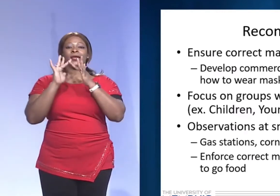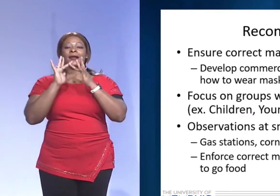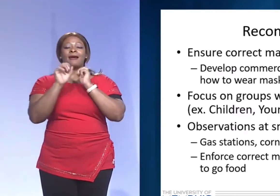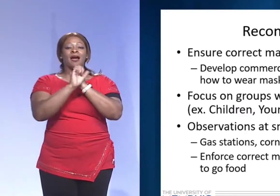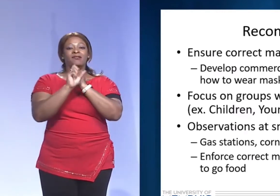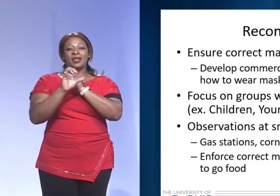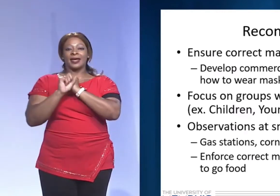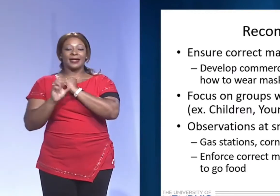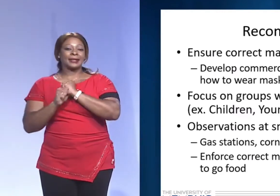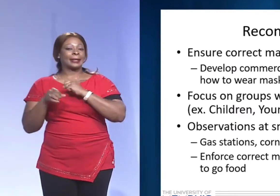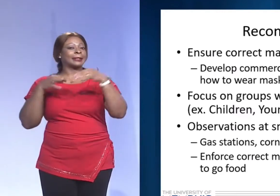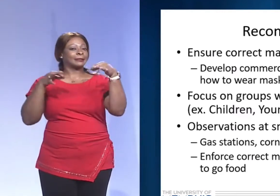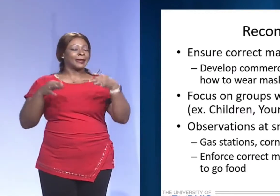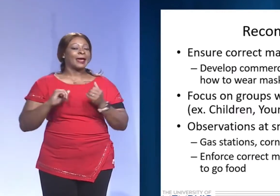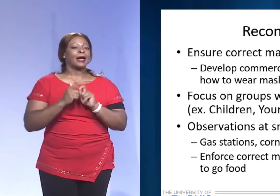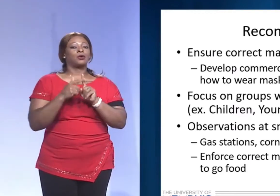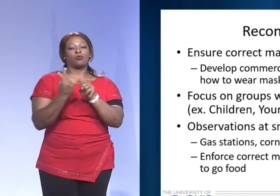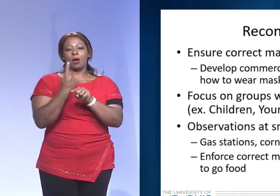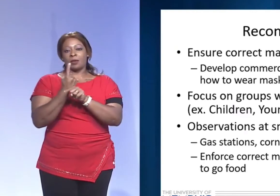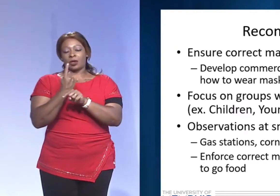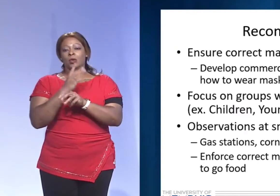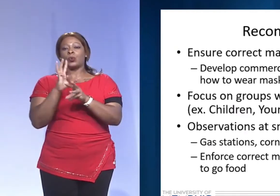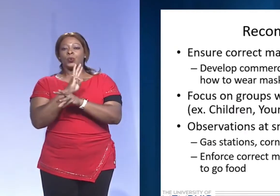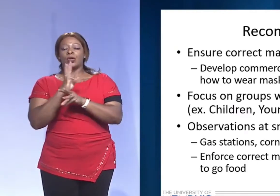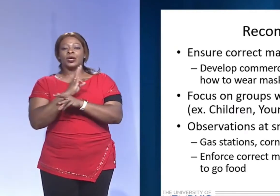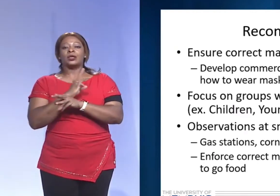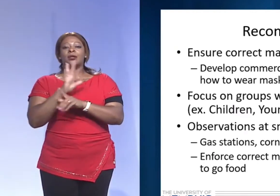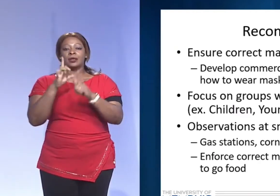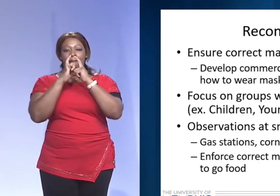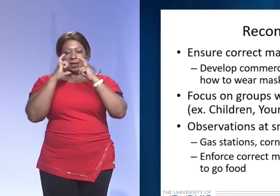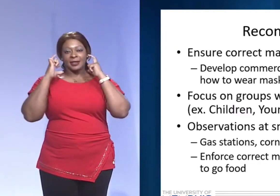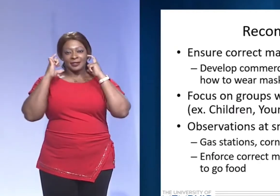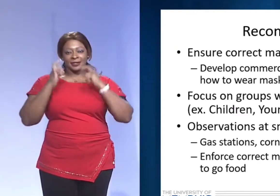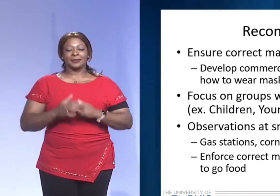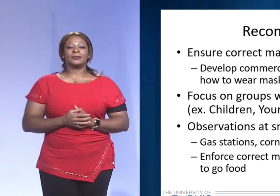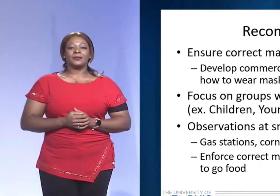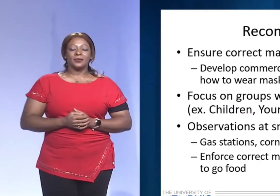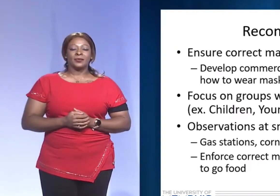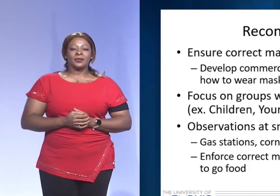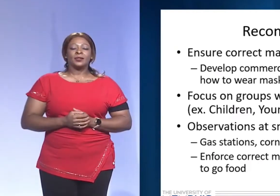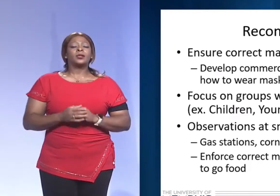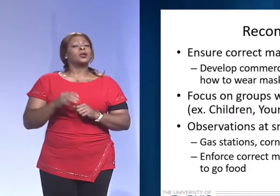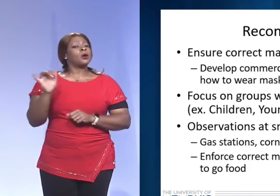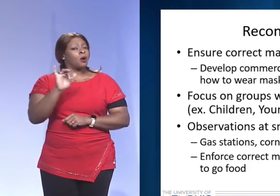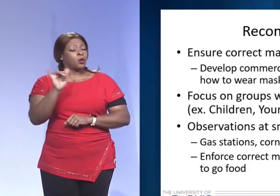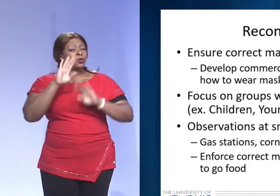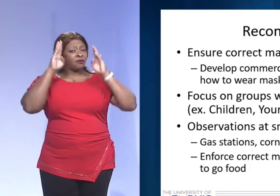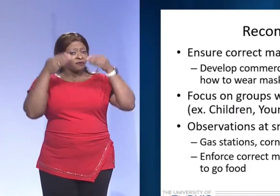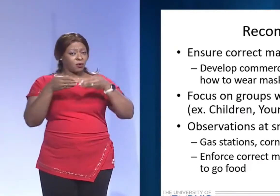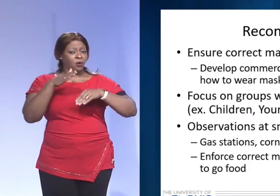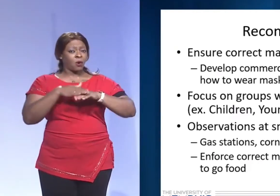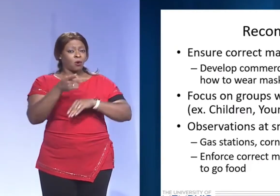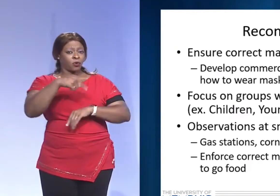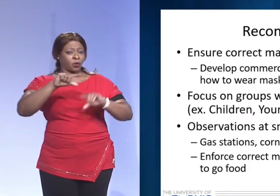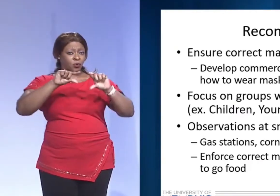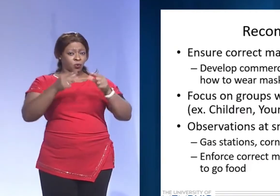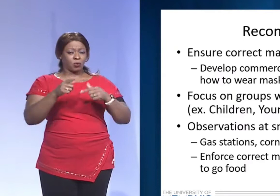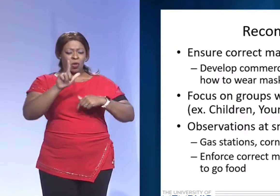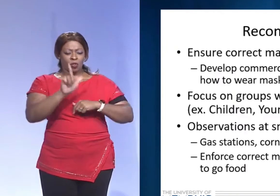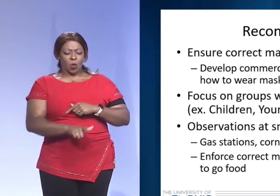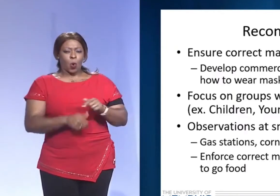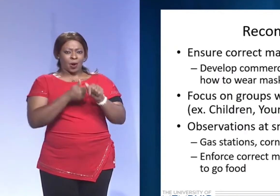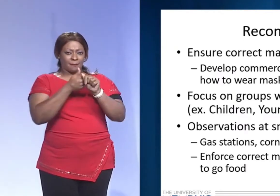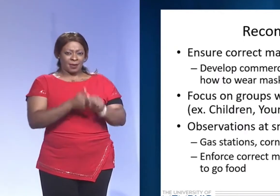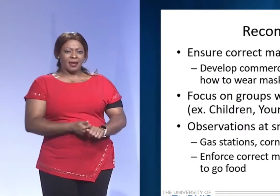that explain how to properly wear your mask. We should also focus on those groups with the lower